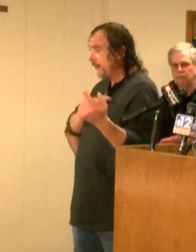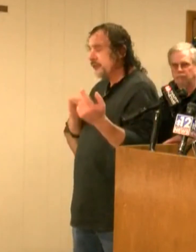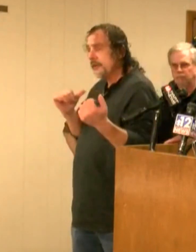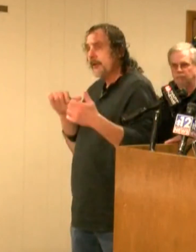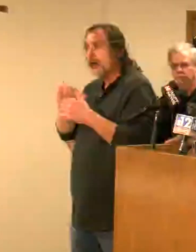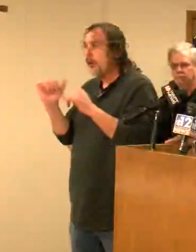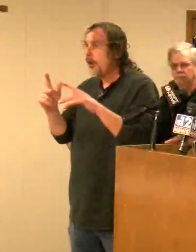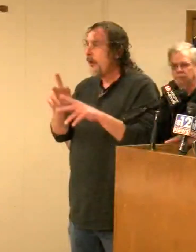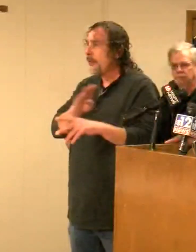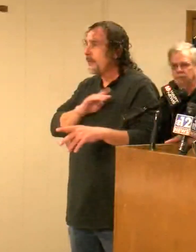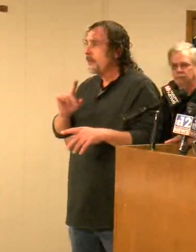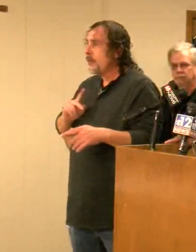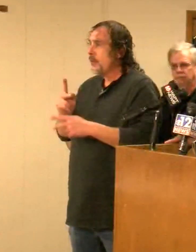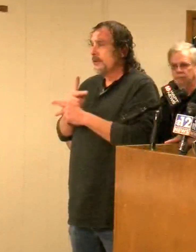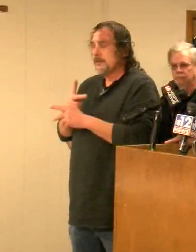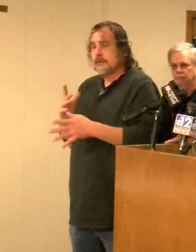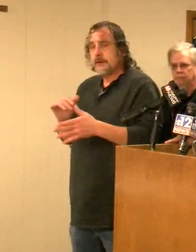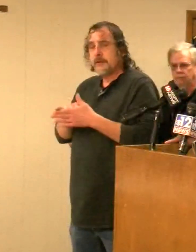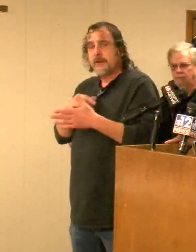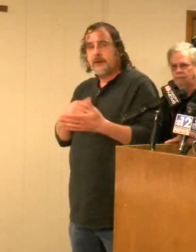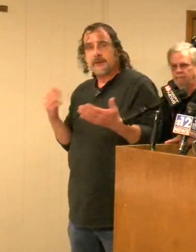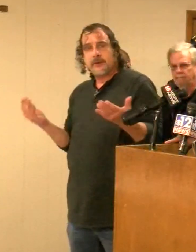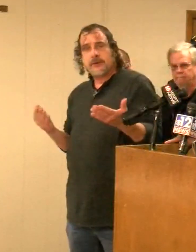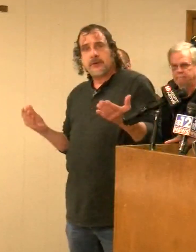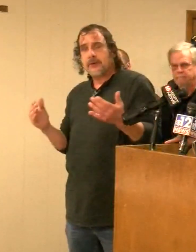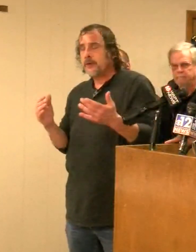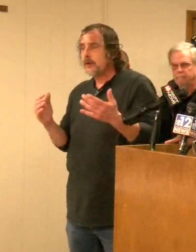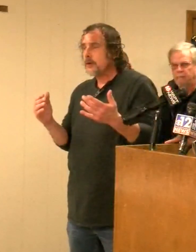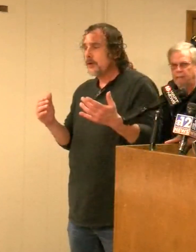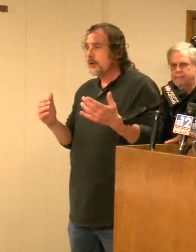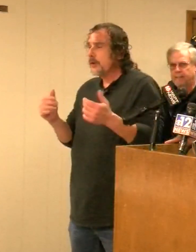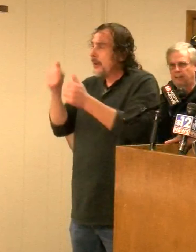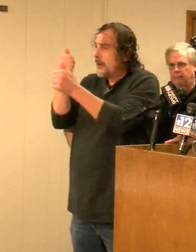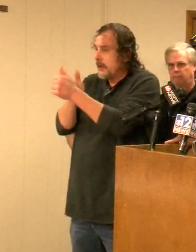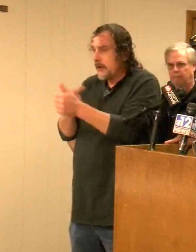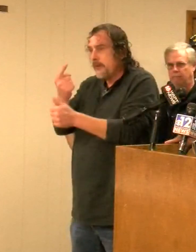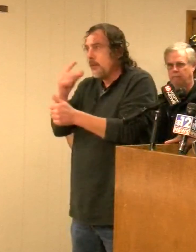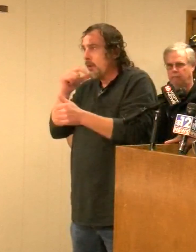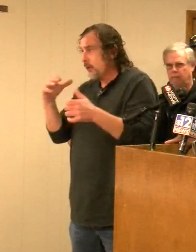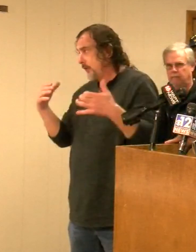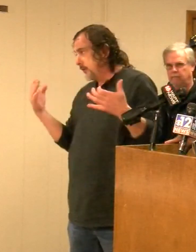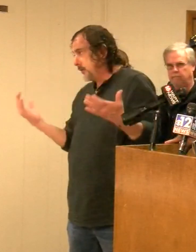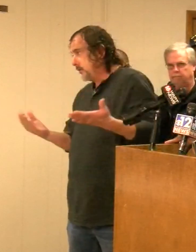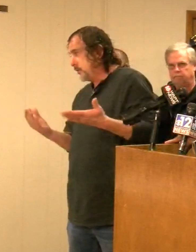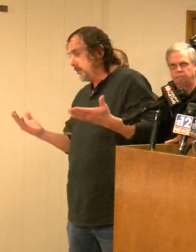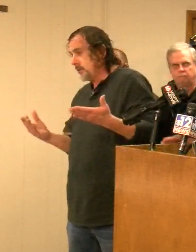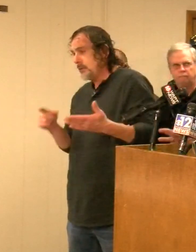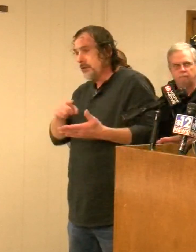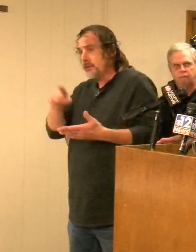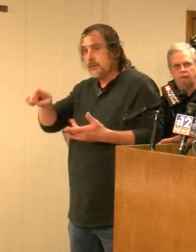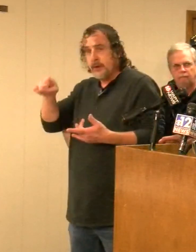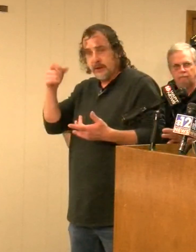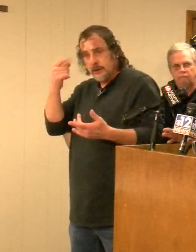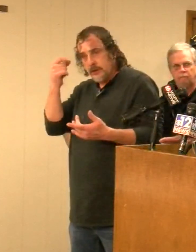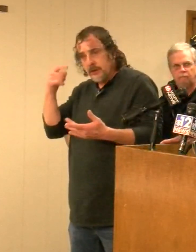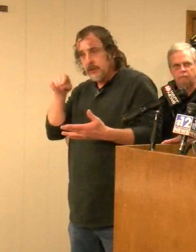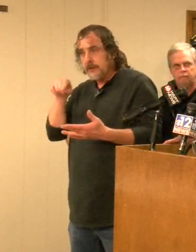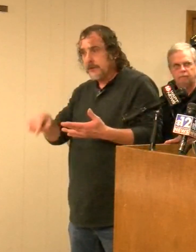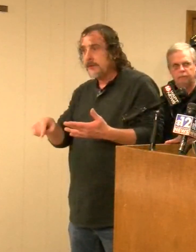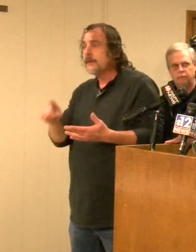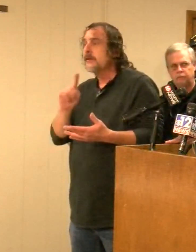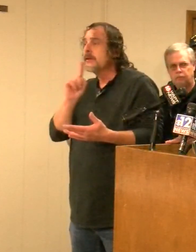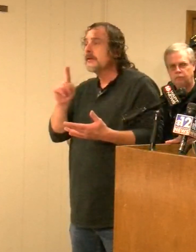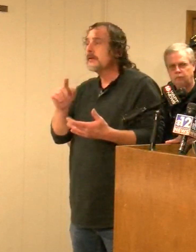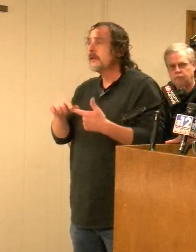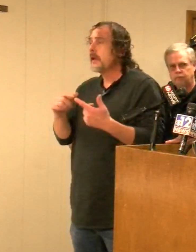of the board of supervisors that was present, and everybody that is here. you must understand that this is